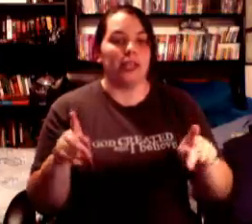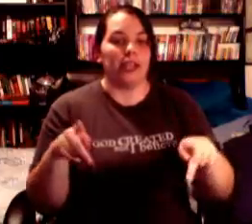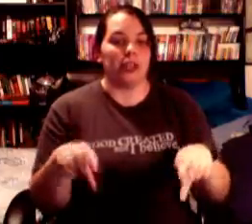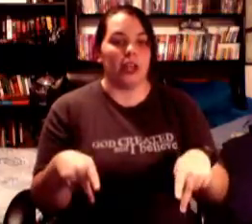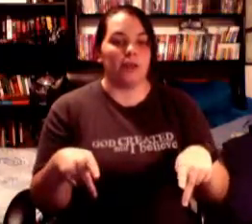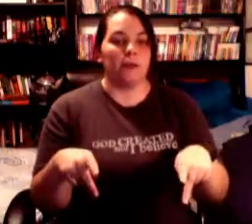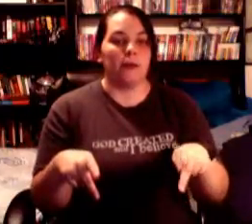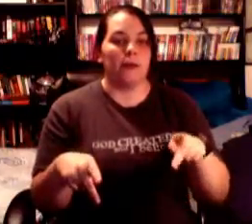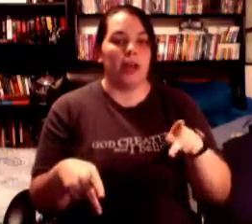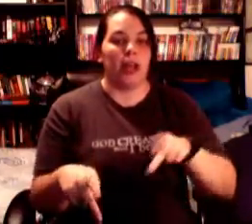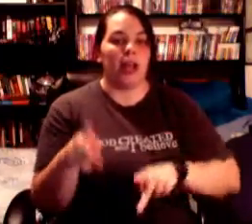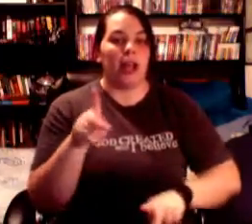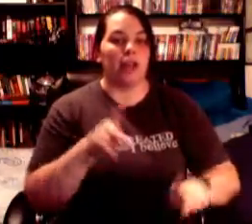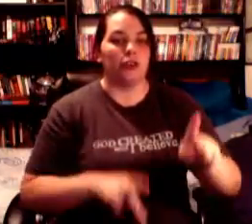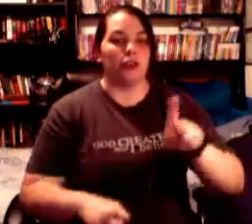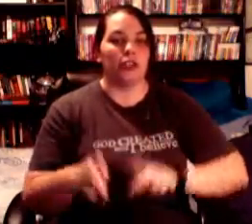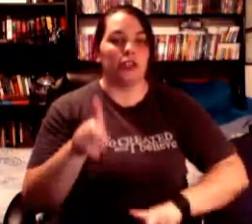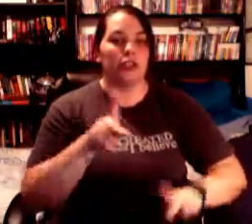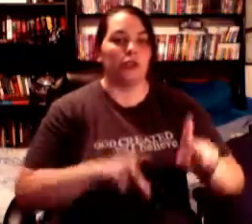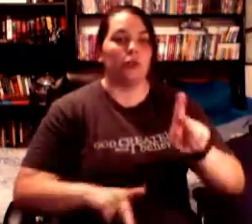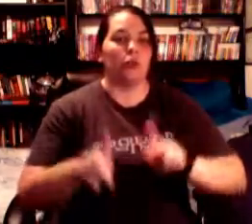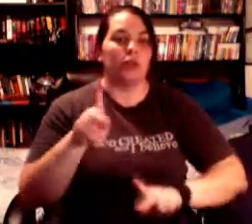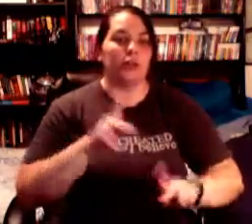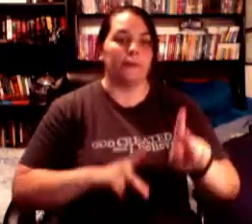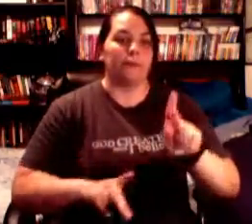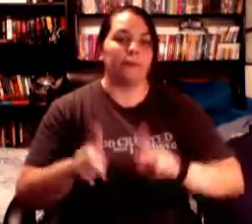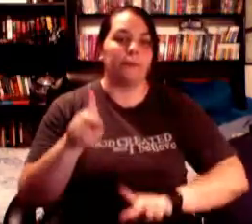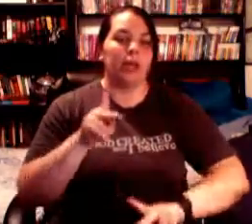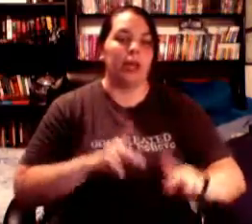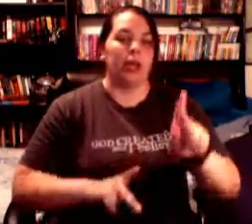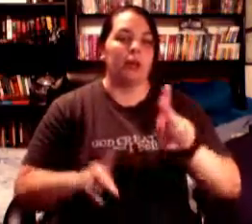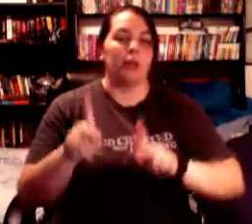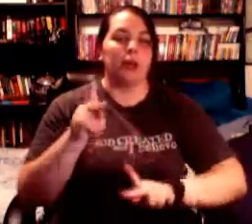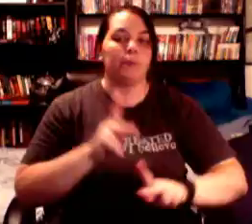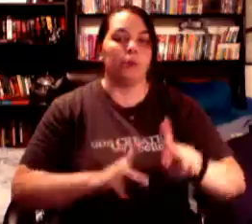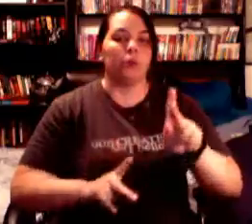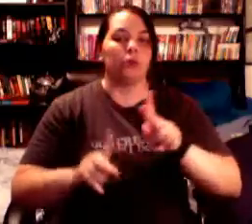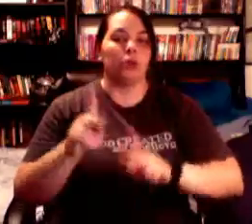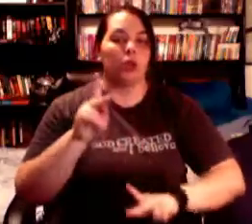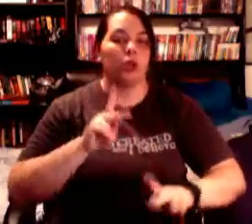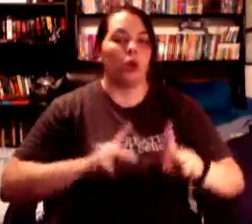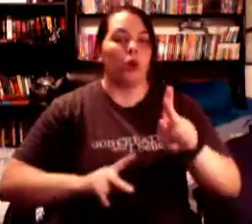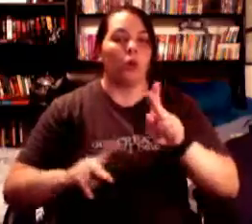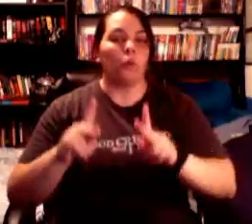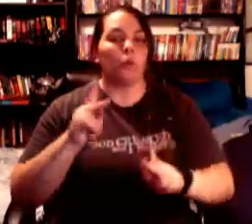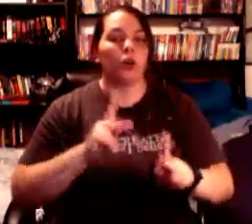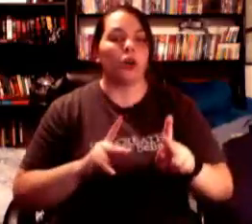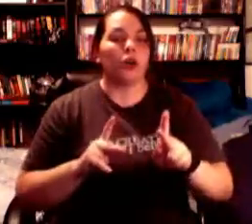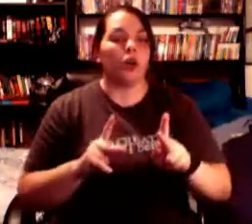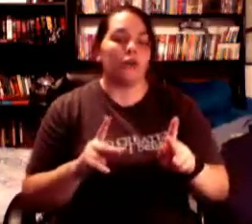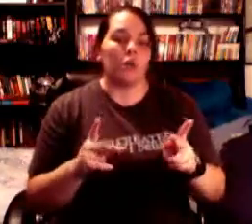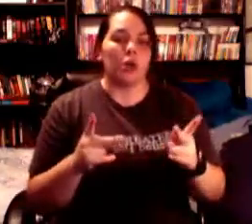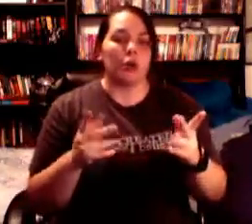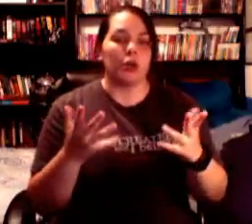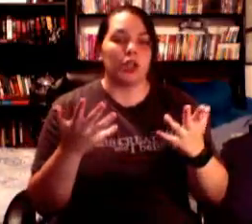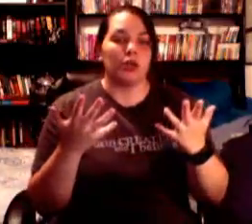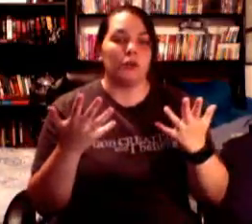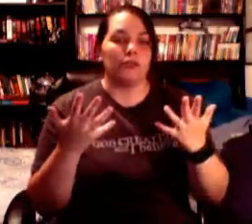hand shape, and you're going to rotate them. People. Were, for where we're going to do the sign